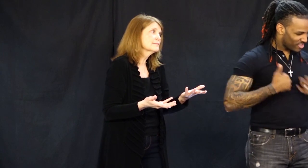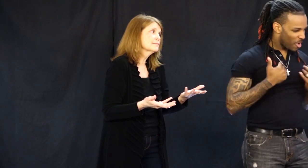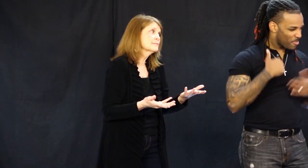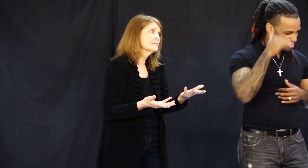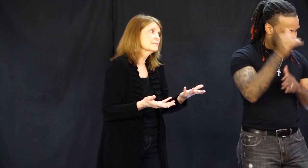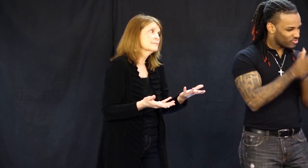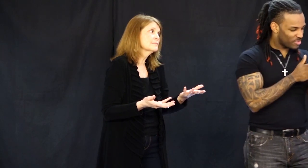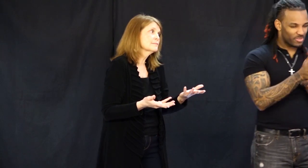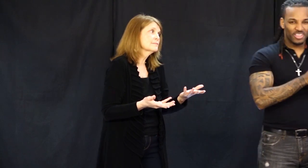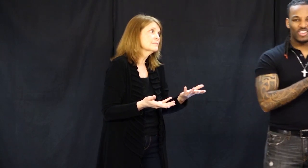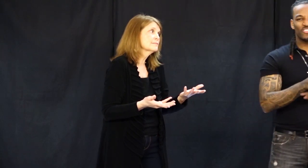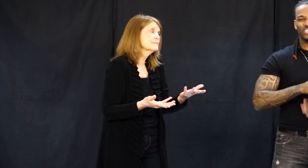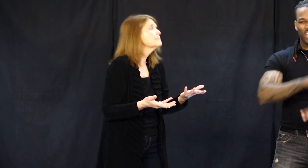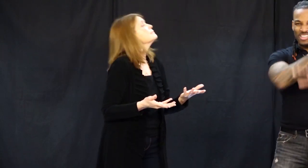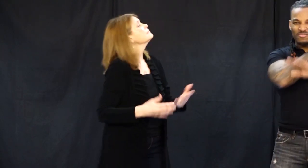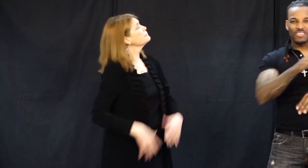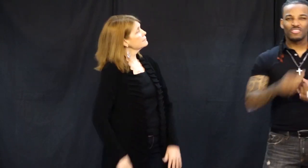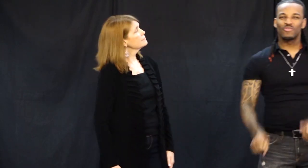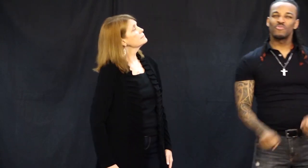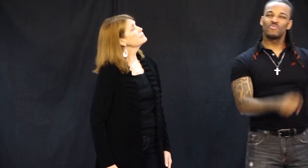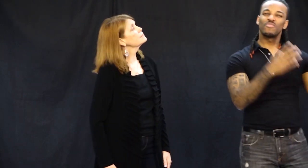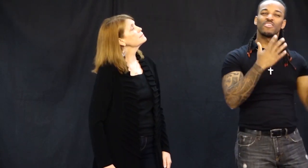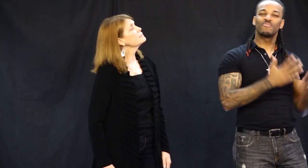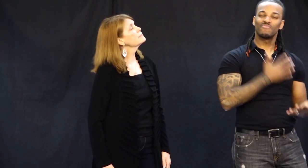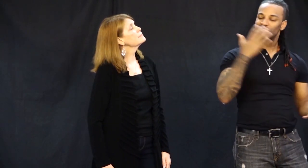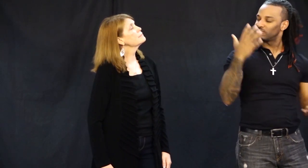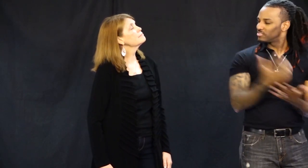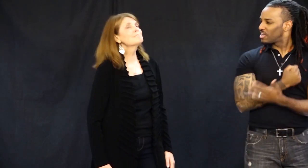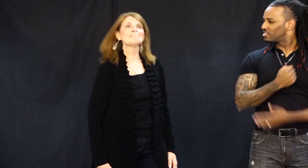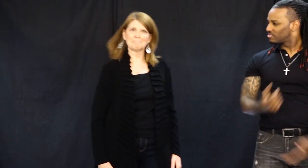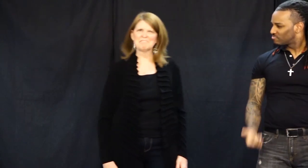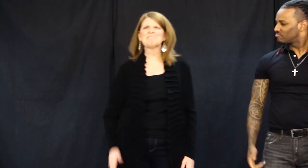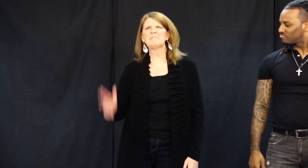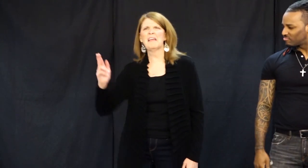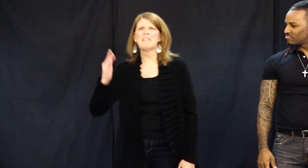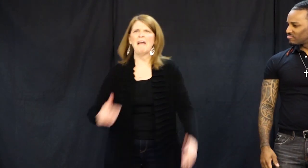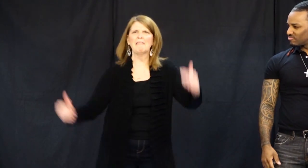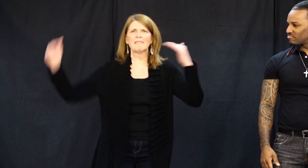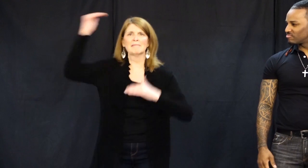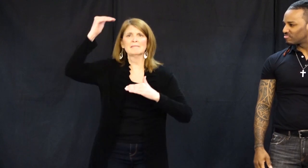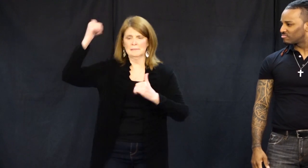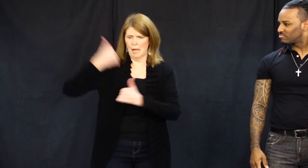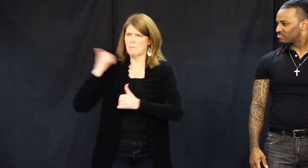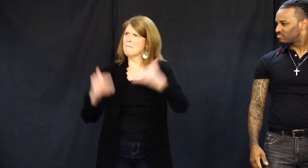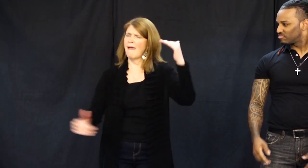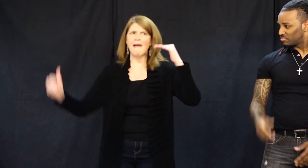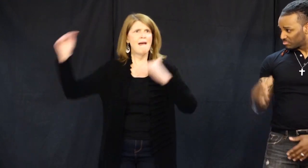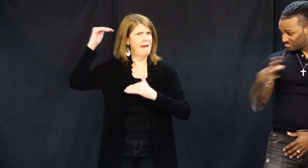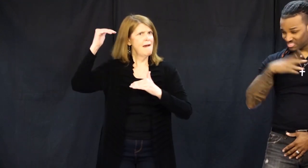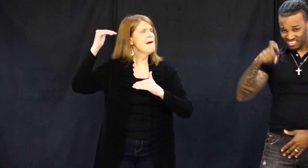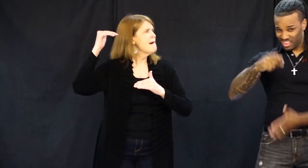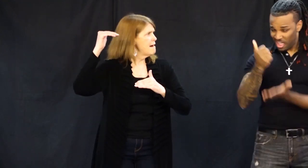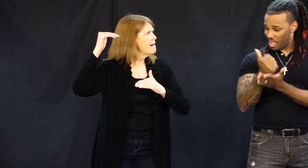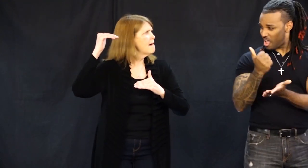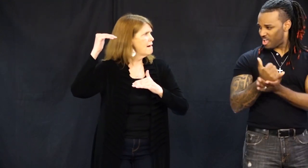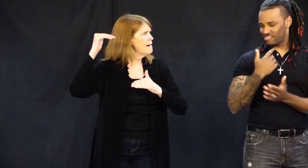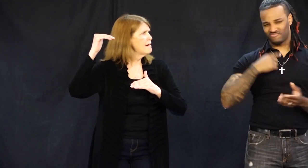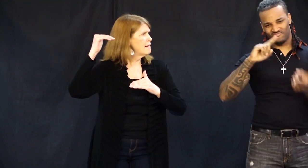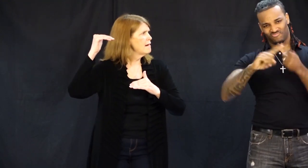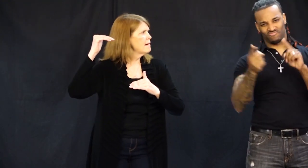I'm young, scrappy, and hungry. I am not throwing away my shot. son, we are outgunned, outmanned. You'll need all the help you can get. I have some